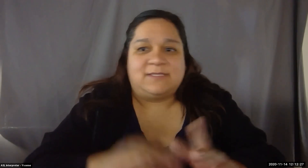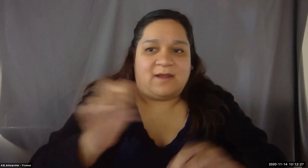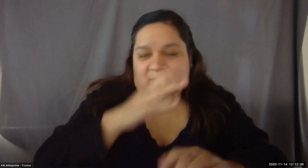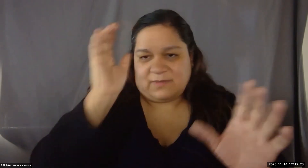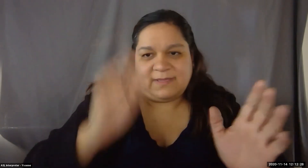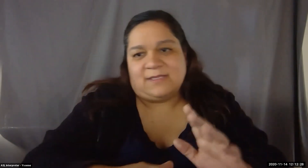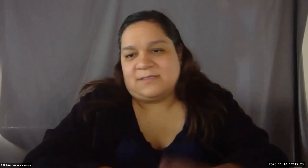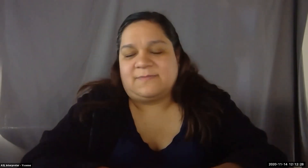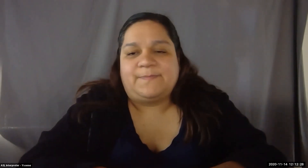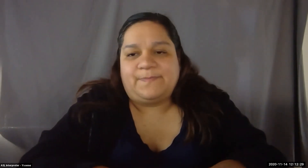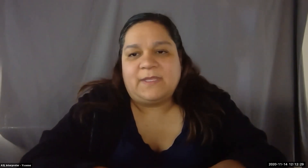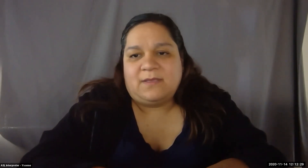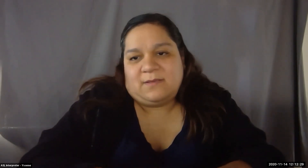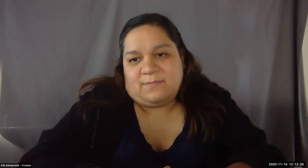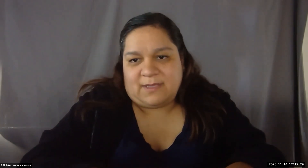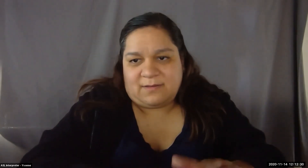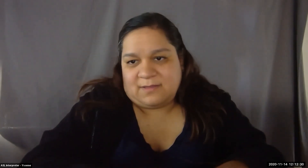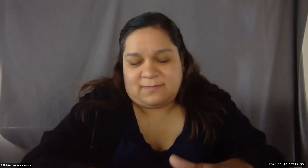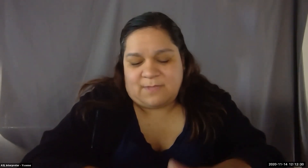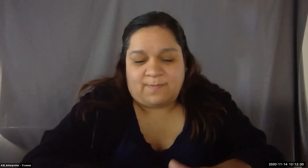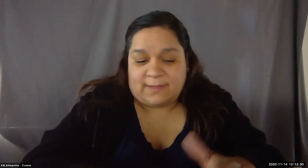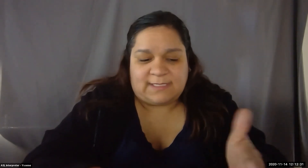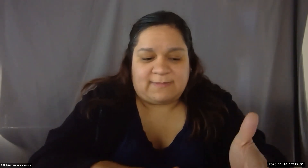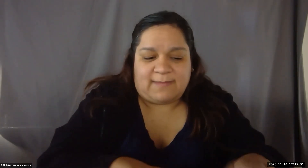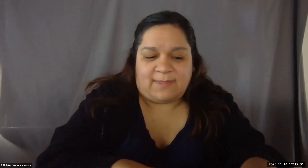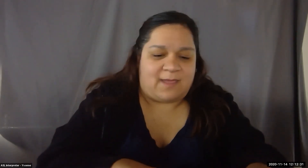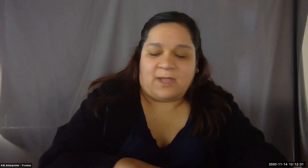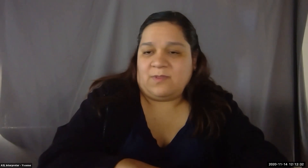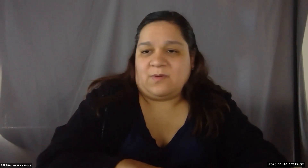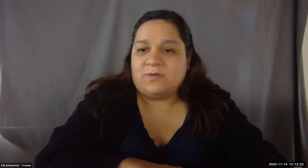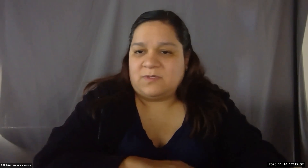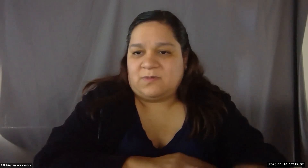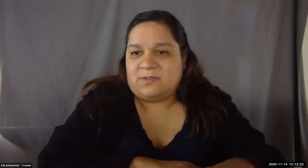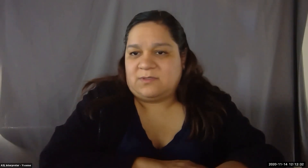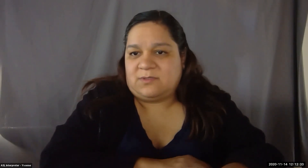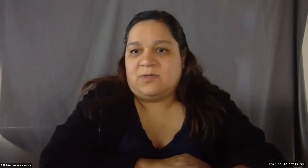inside, outside, all over the place. But but at the same time, like I'm not going to the